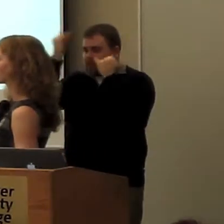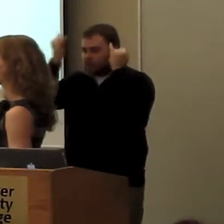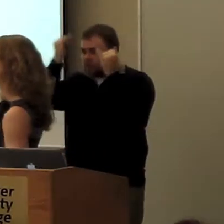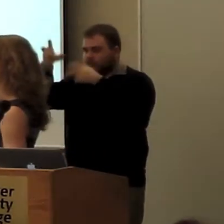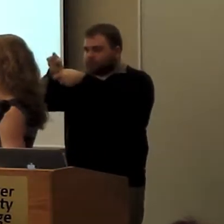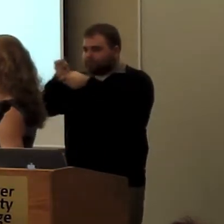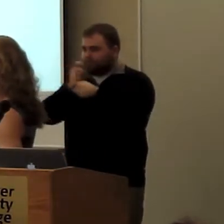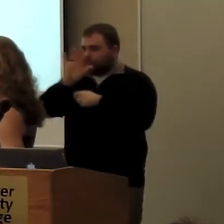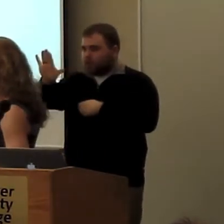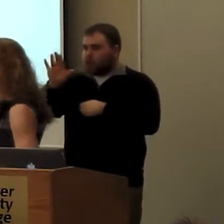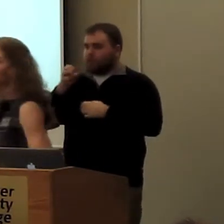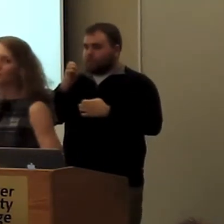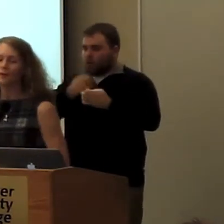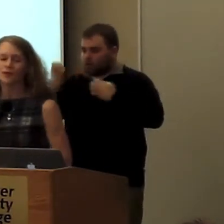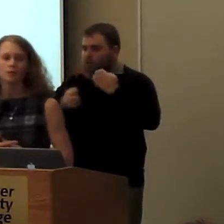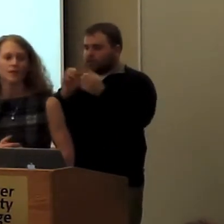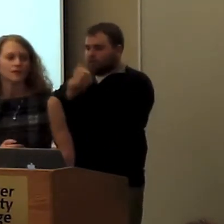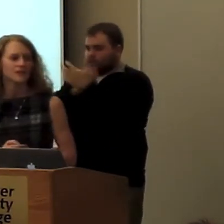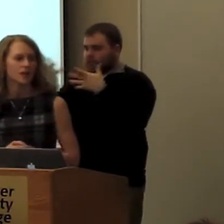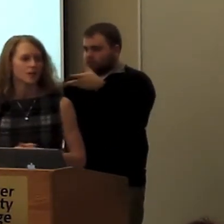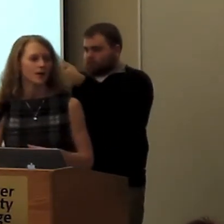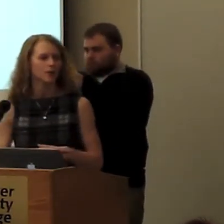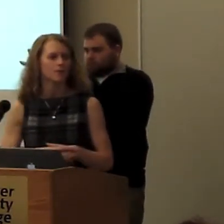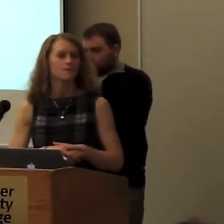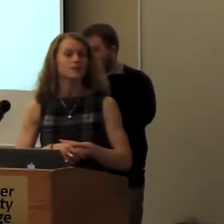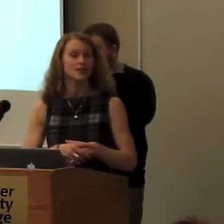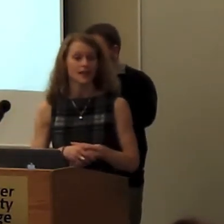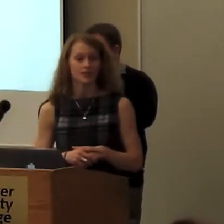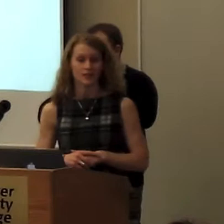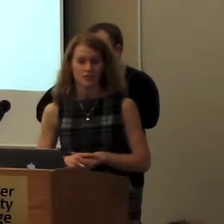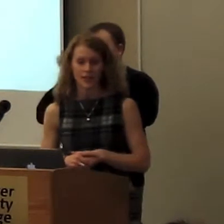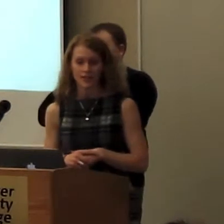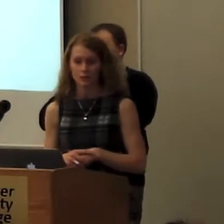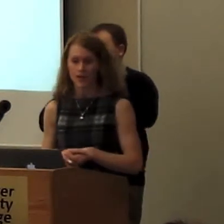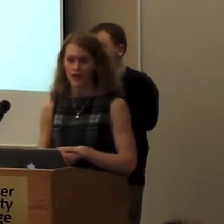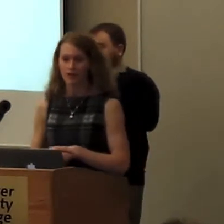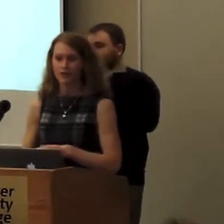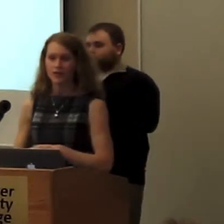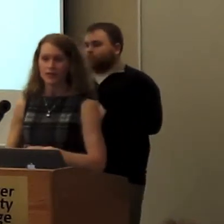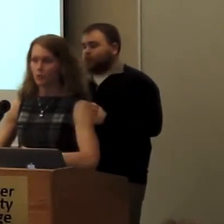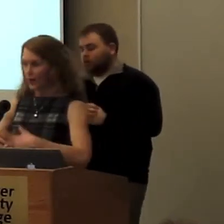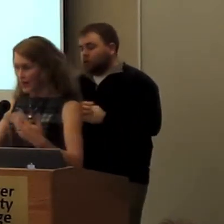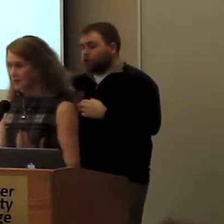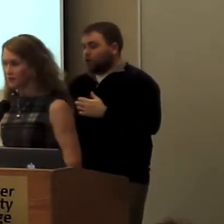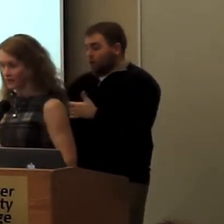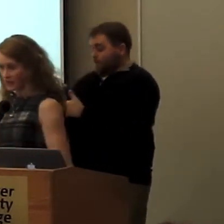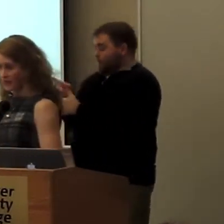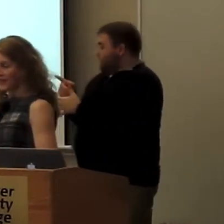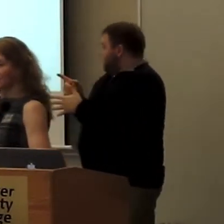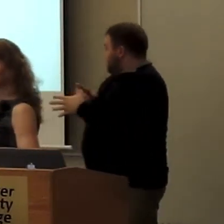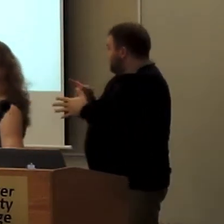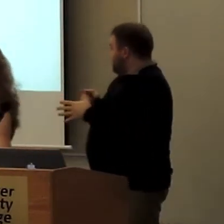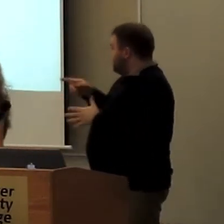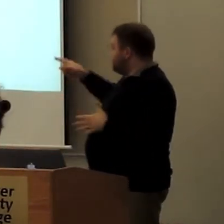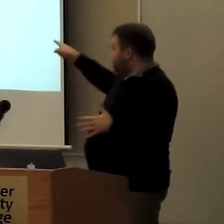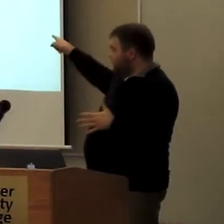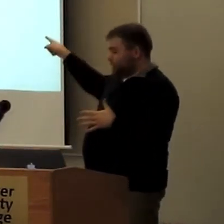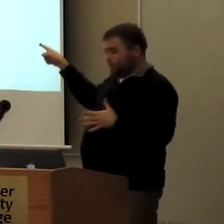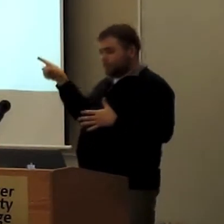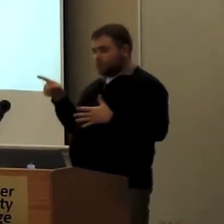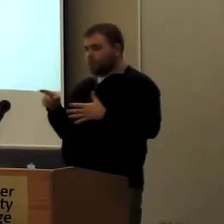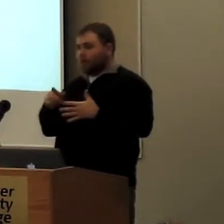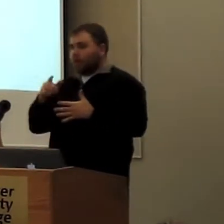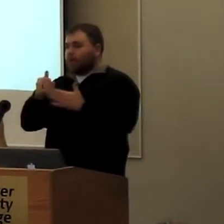very important things to consider. So I'm going to briefly talk about the first kind of understanding we have when as infants. It's the